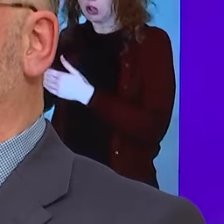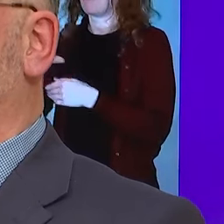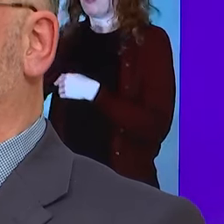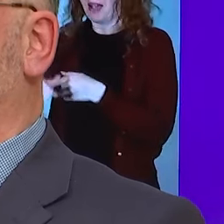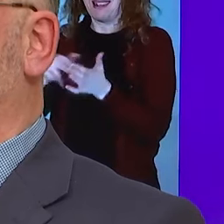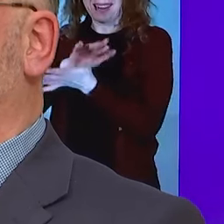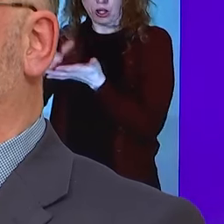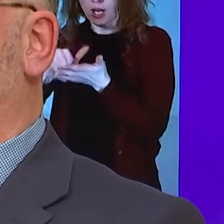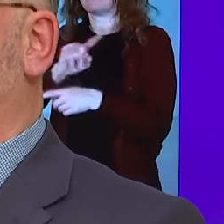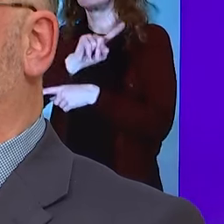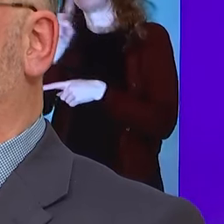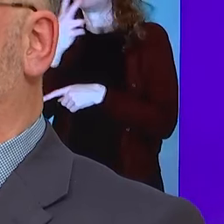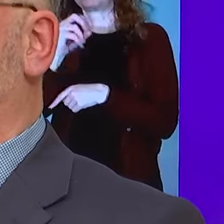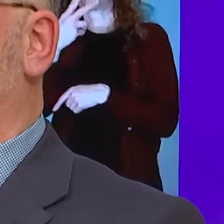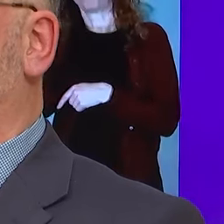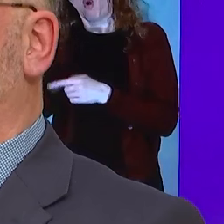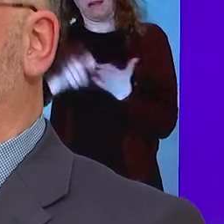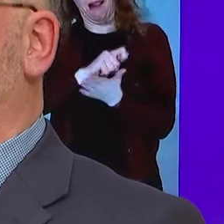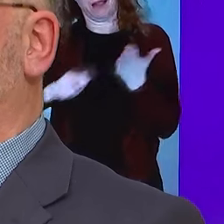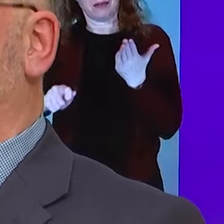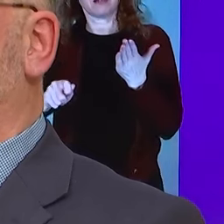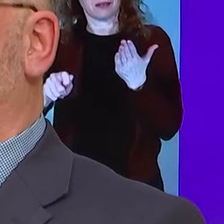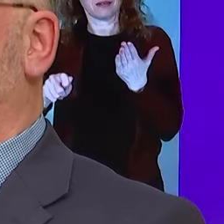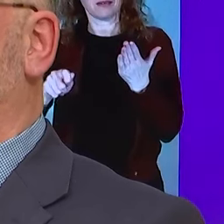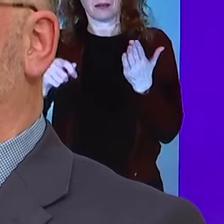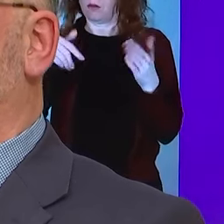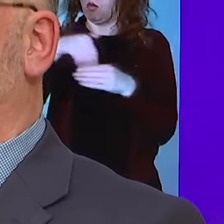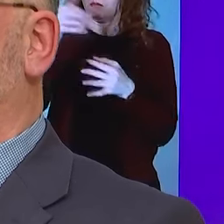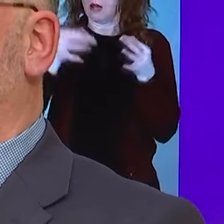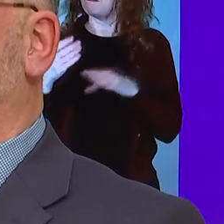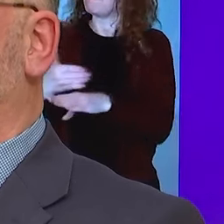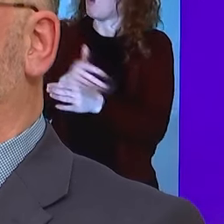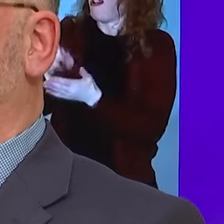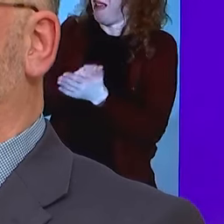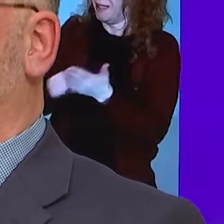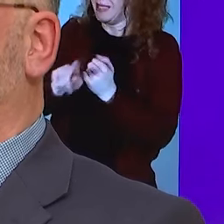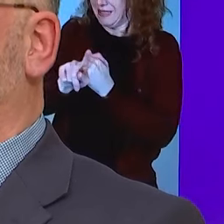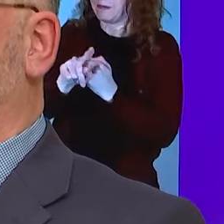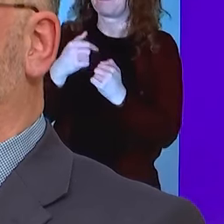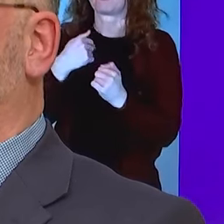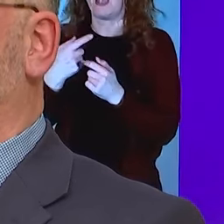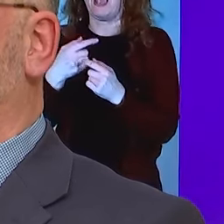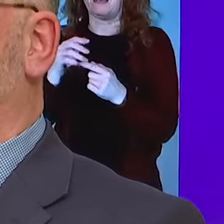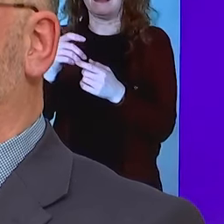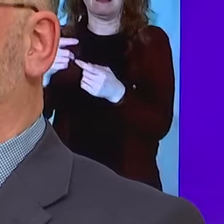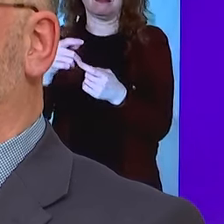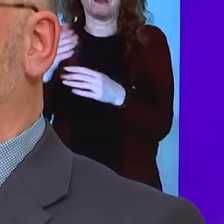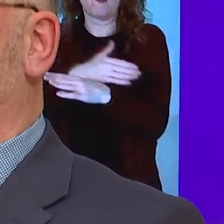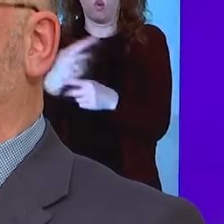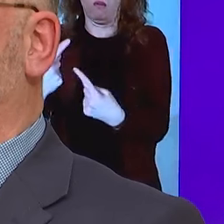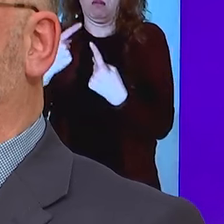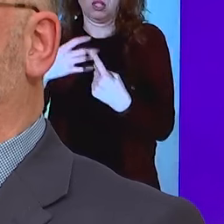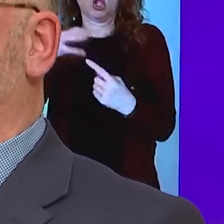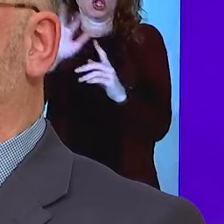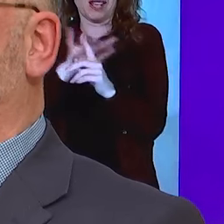in 2021. I was appointed, before I was elected, and Asarwar appointed me to Shadow Cabinet. I did say to him, I might lose,